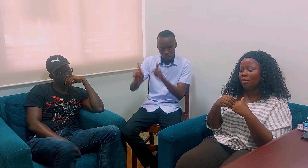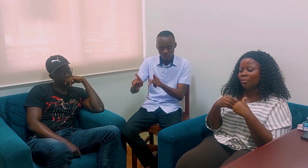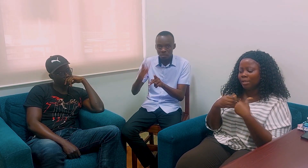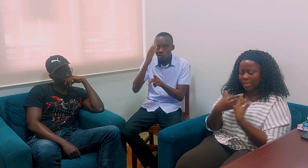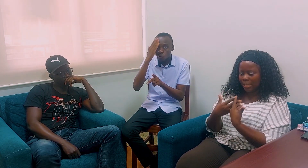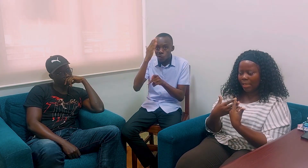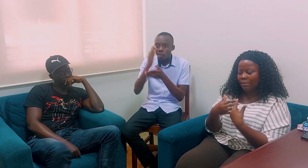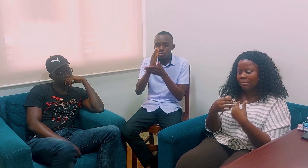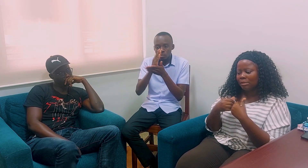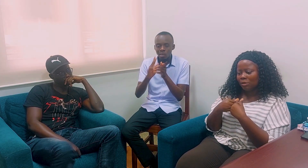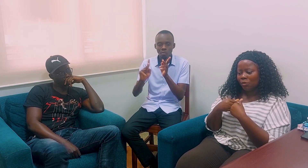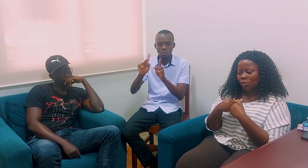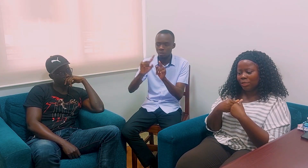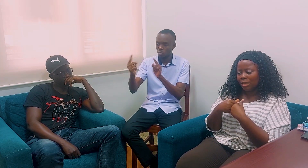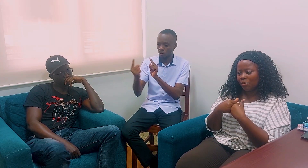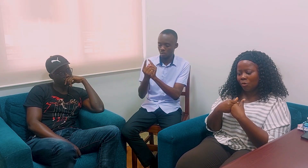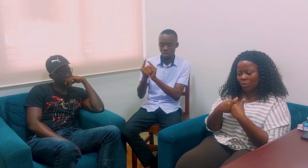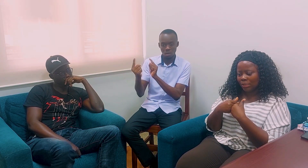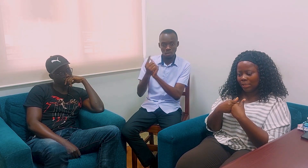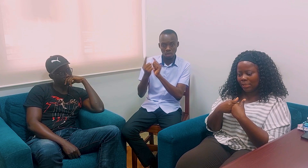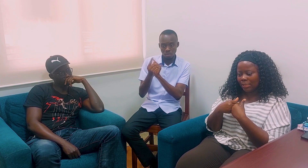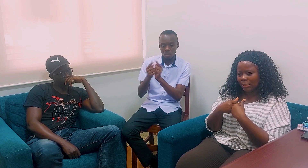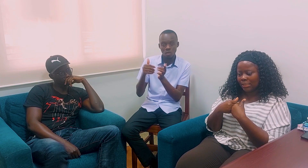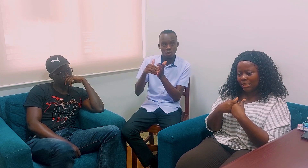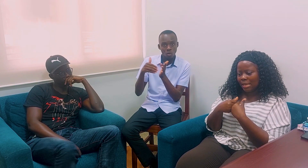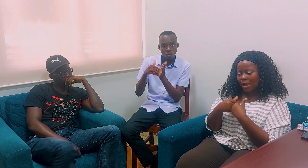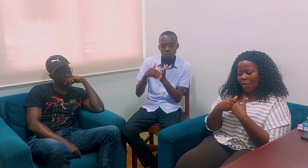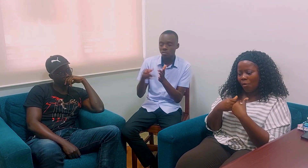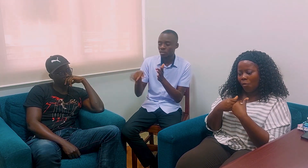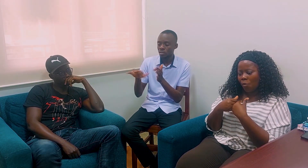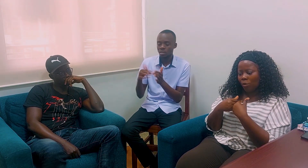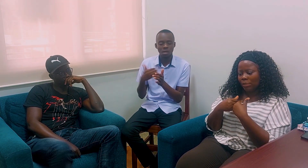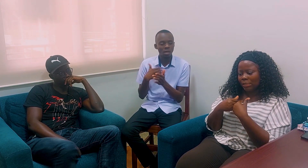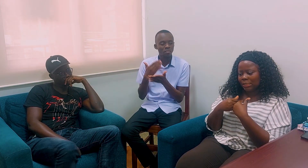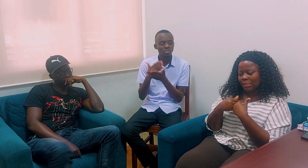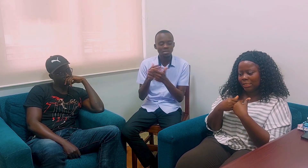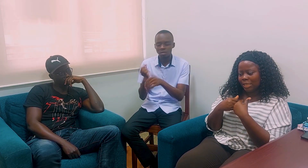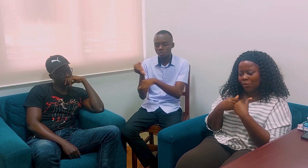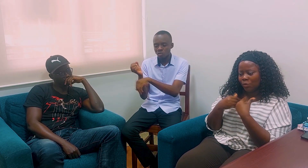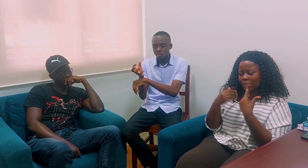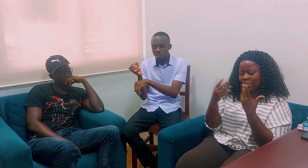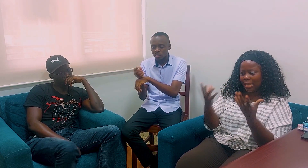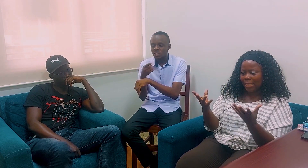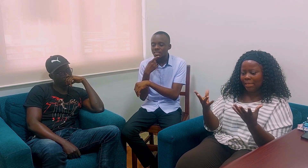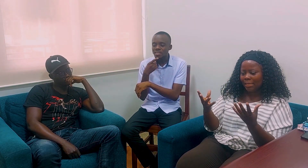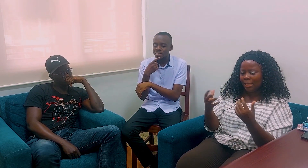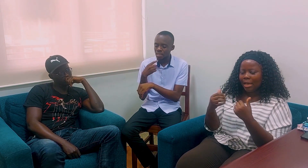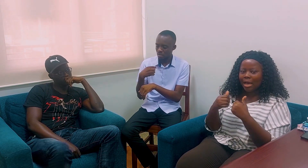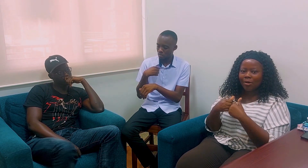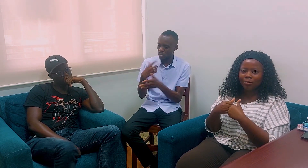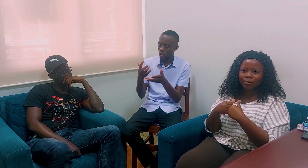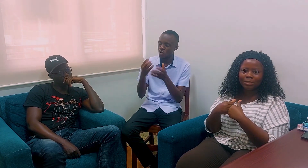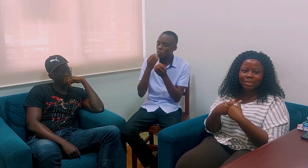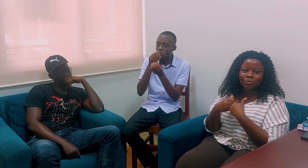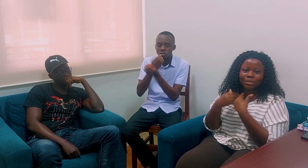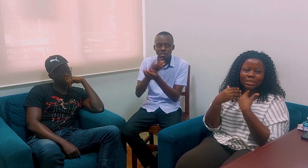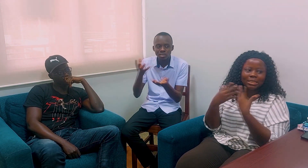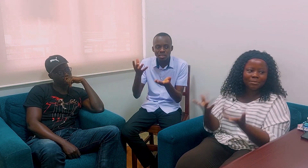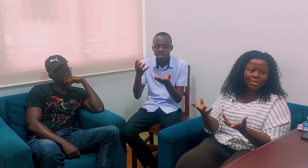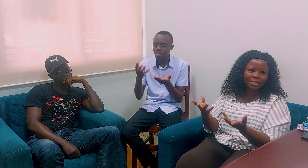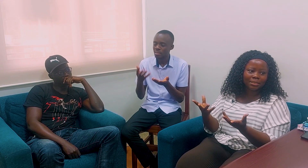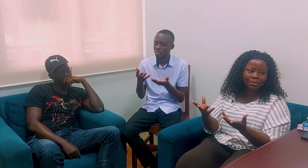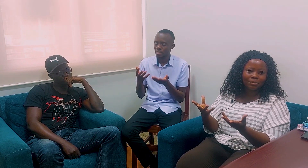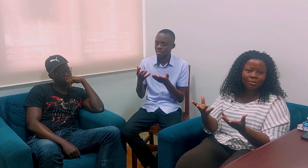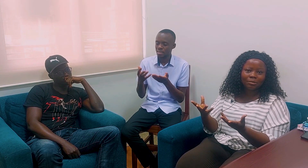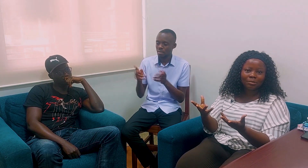people come here with some concerns as what they would say, how they would